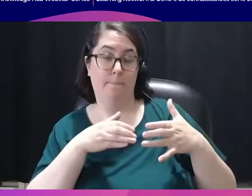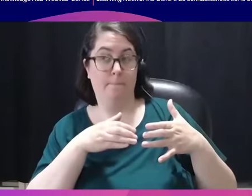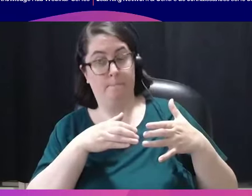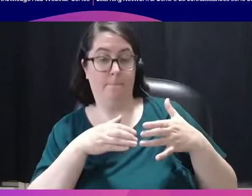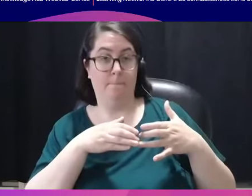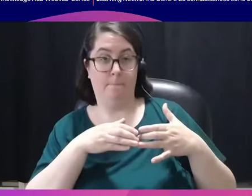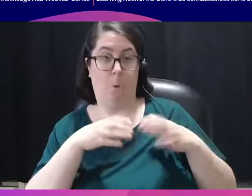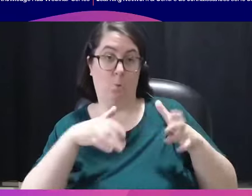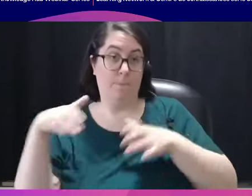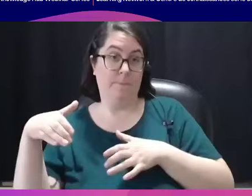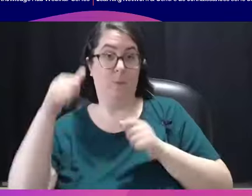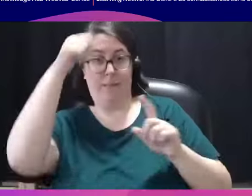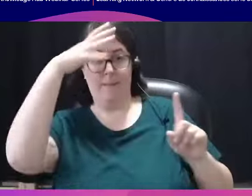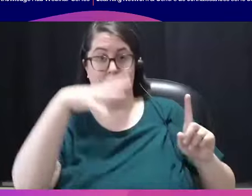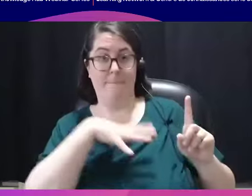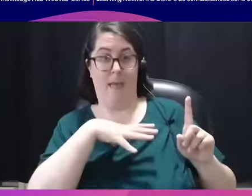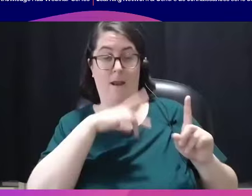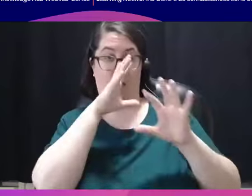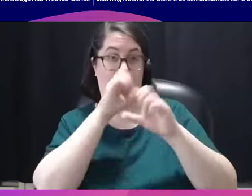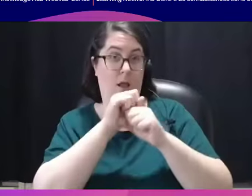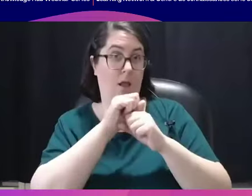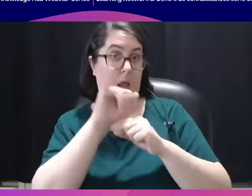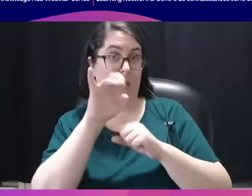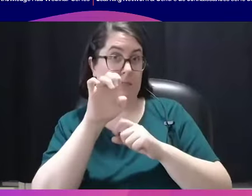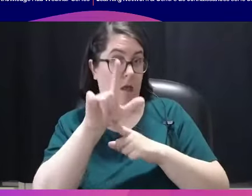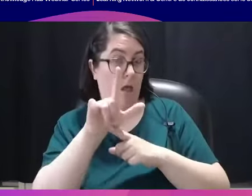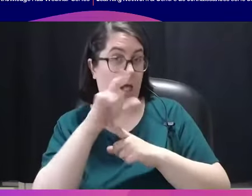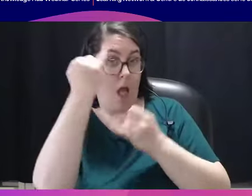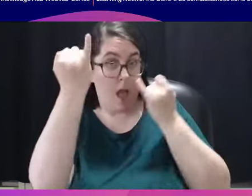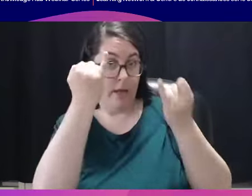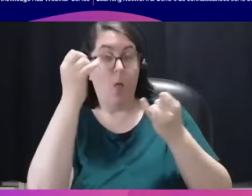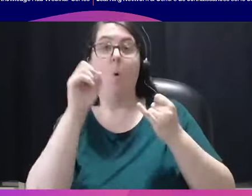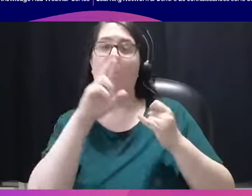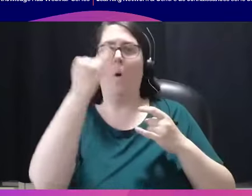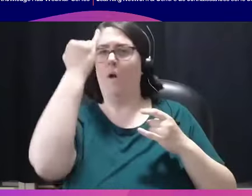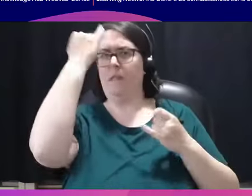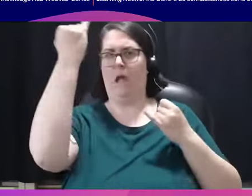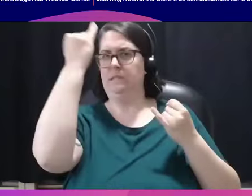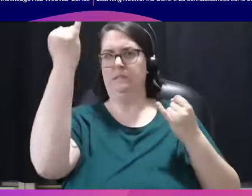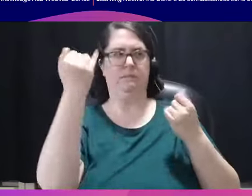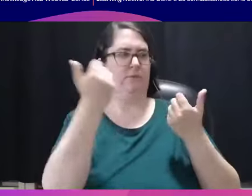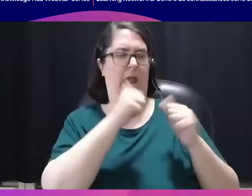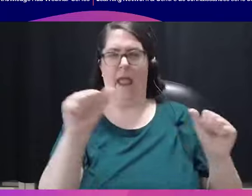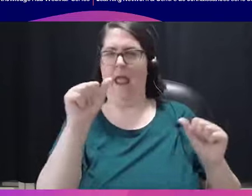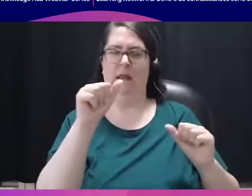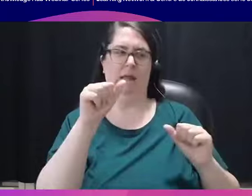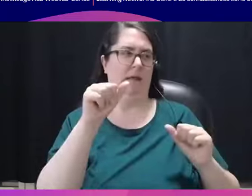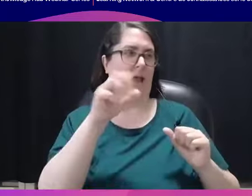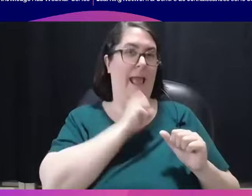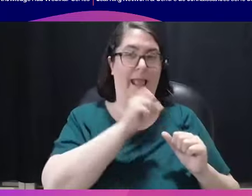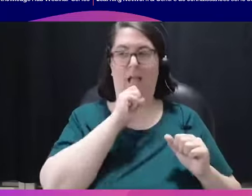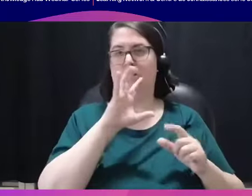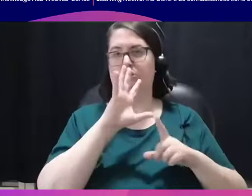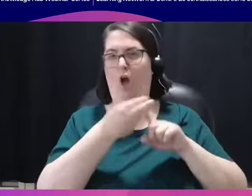men that gravitate to incel ideology, or does the ideology cut across age, race, religion,